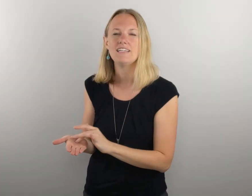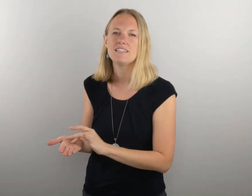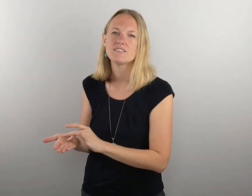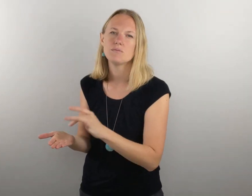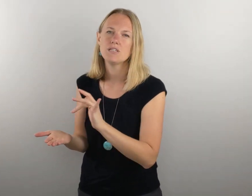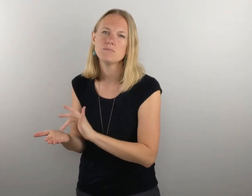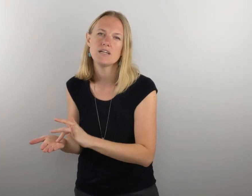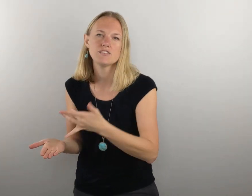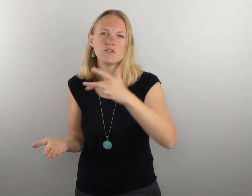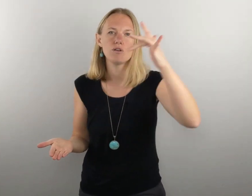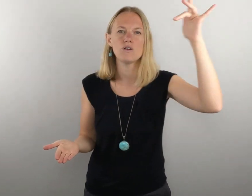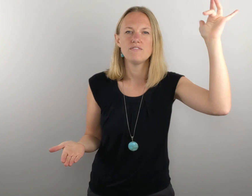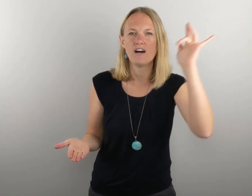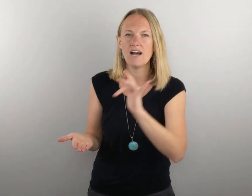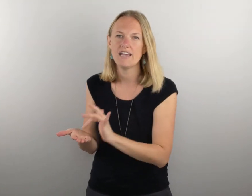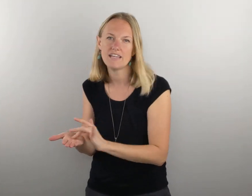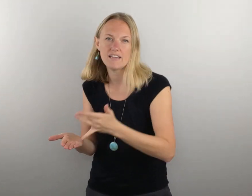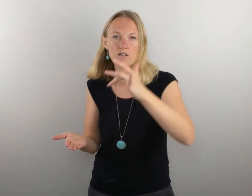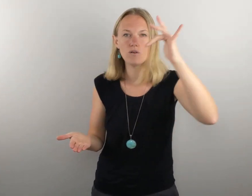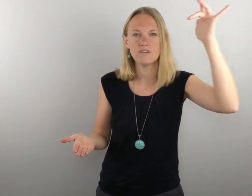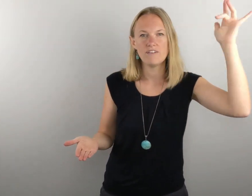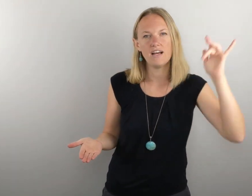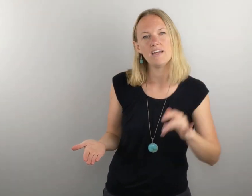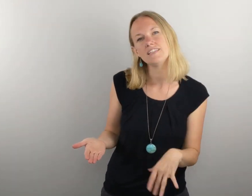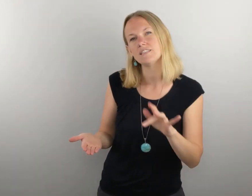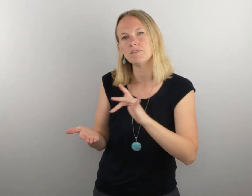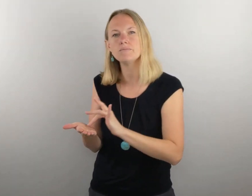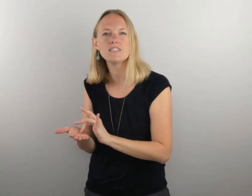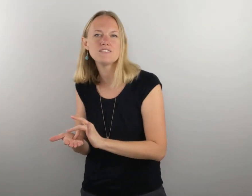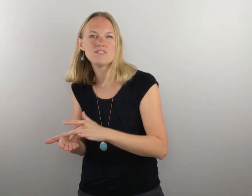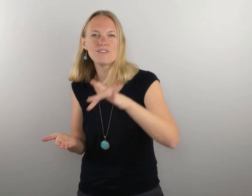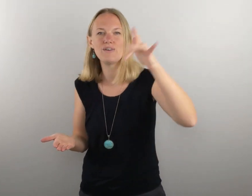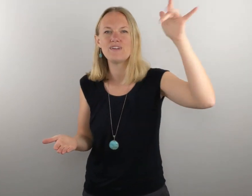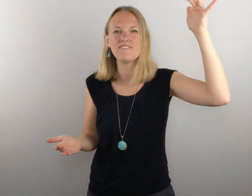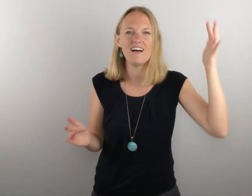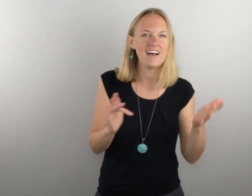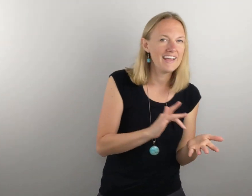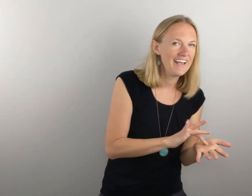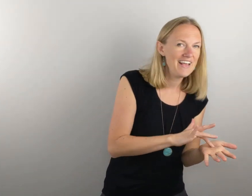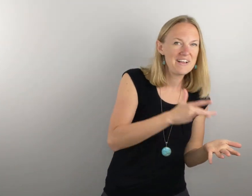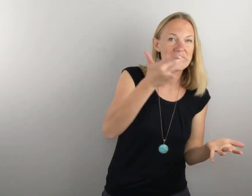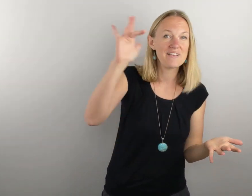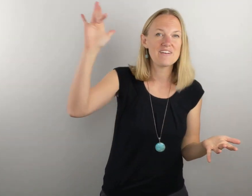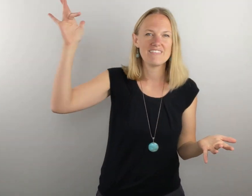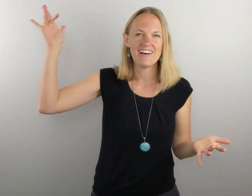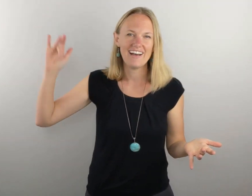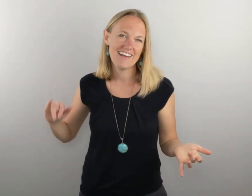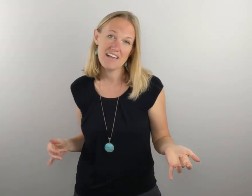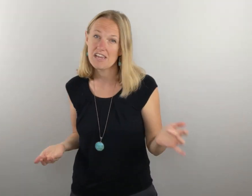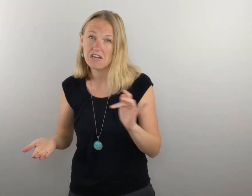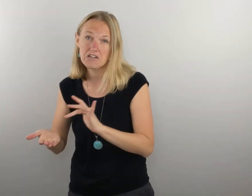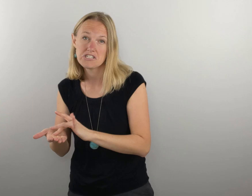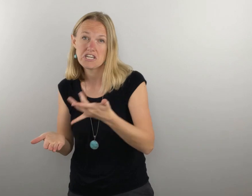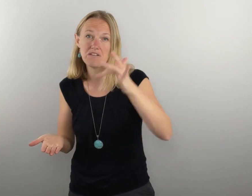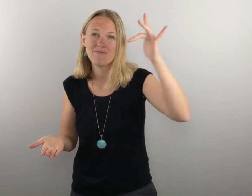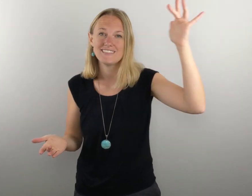Now, sometimes I'll do glorify and then glorify, and sometimes I'll do glorify, glorify. Can't guarantee. It's kind